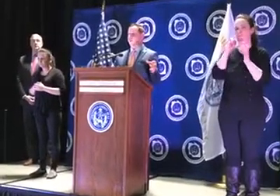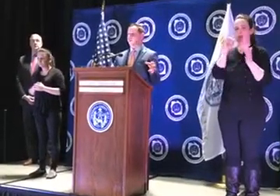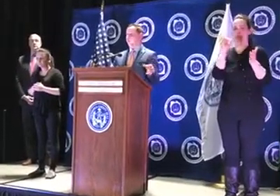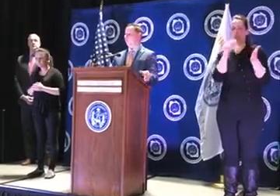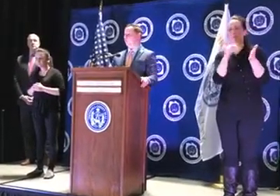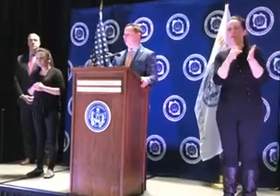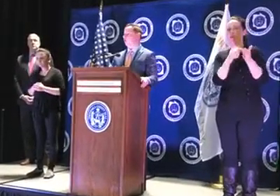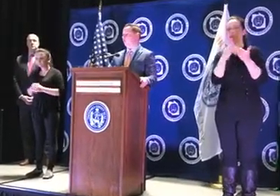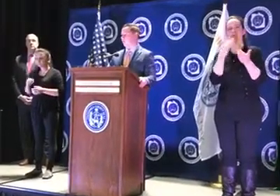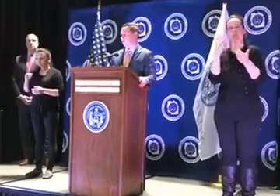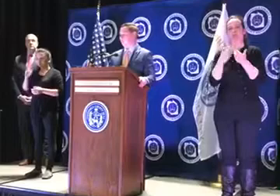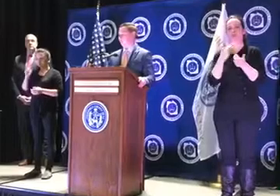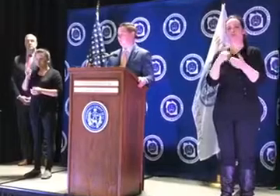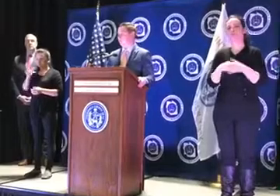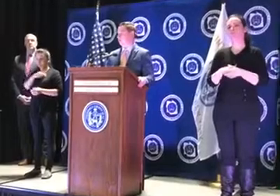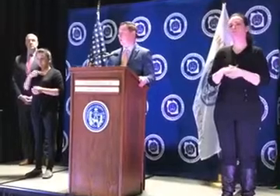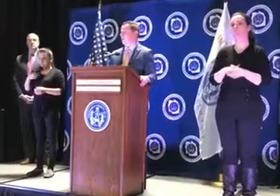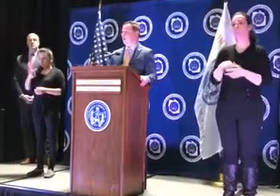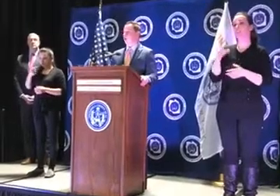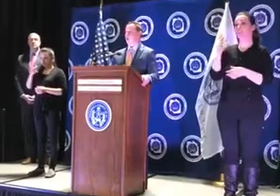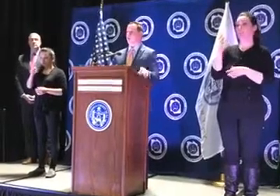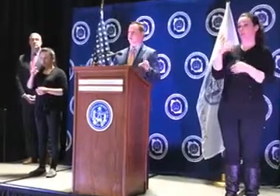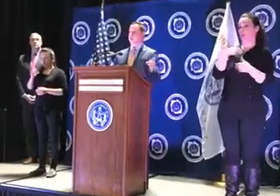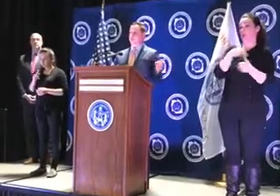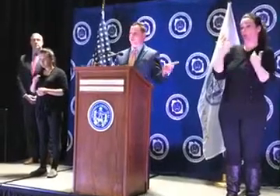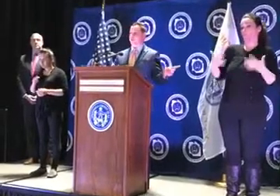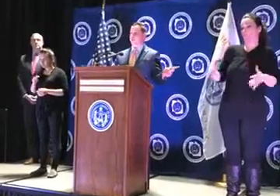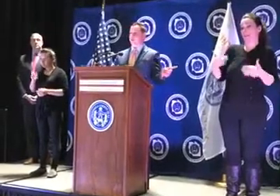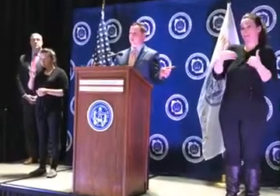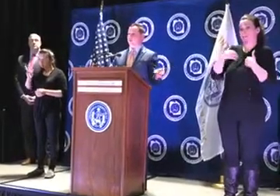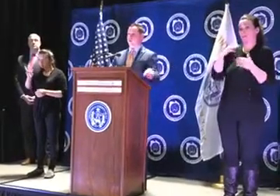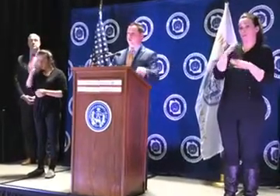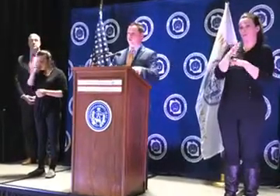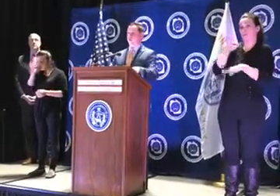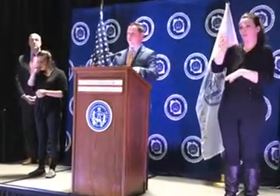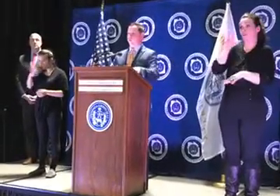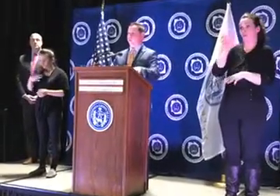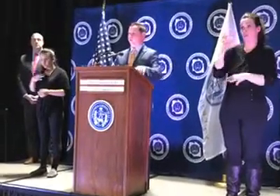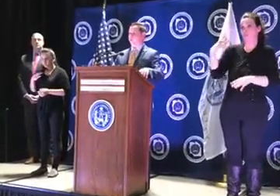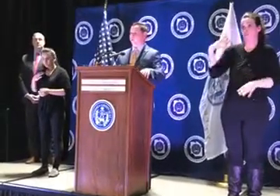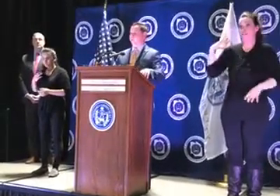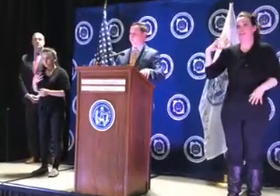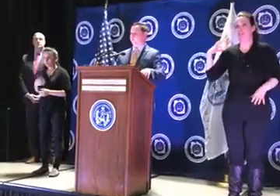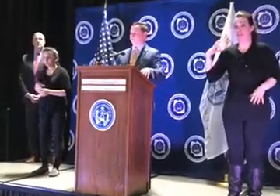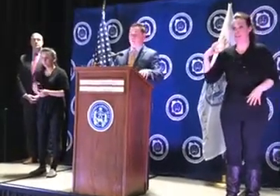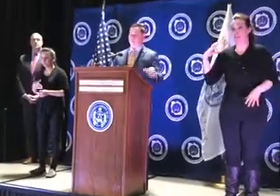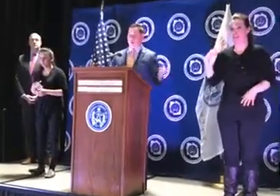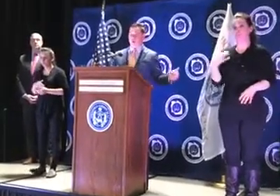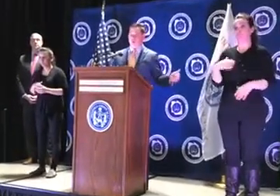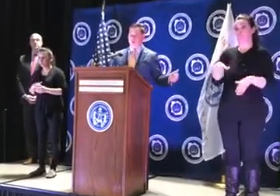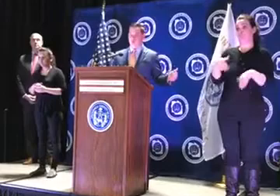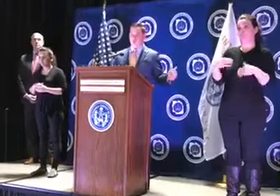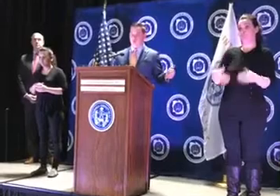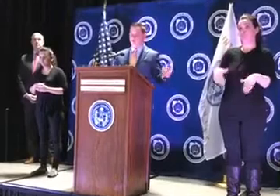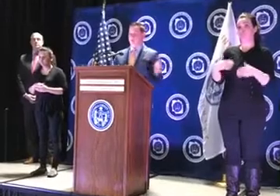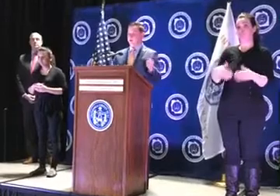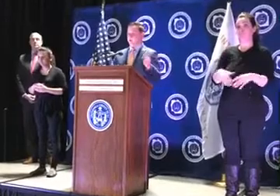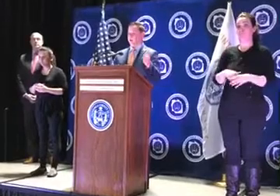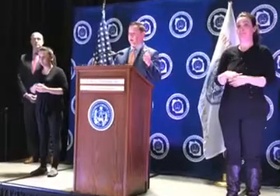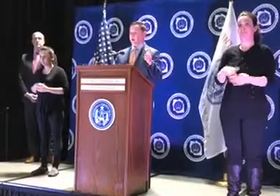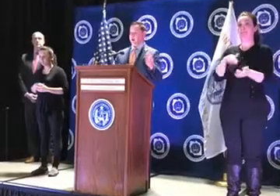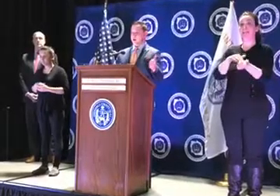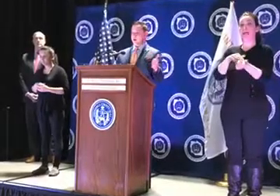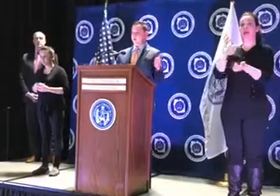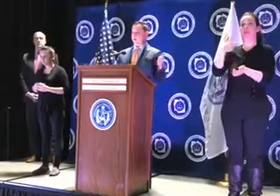have a network of over 300 volunteers. And I'll give you an example about where they get plugged in. Dr. Gupta and